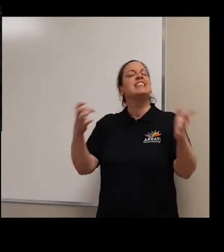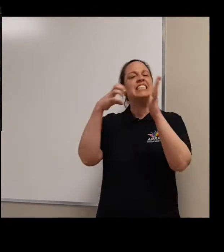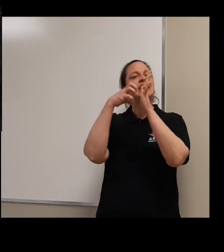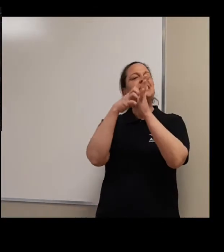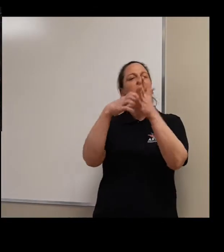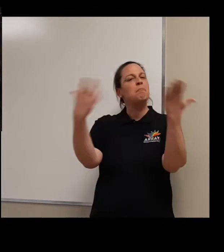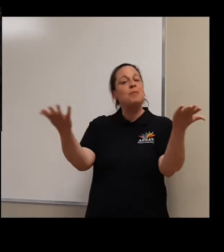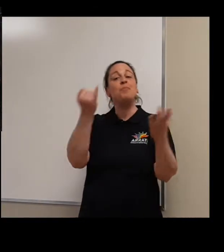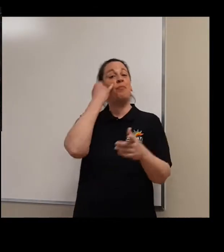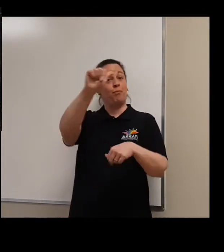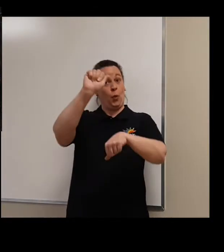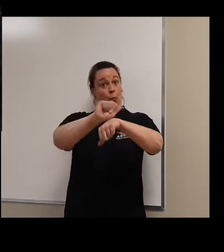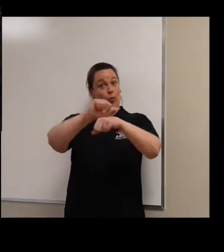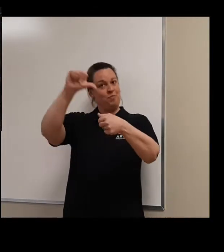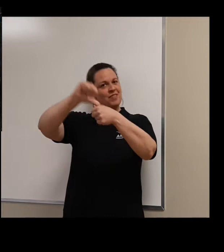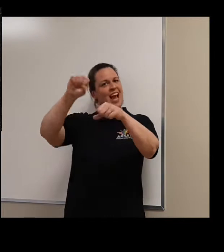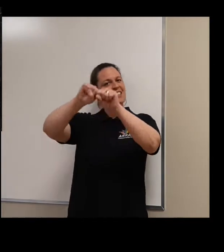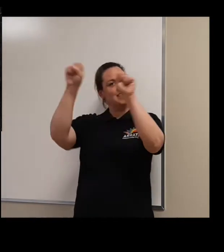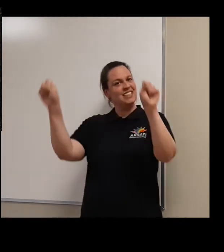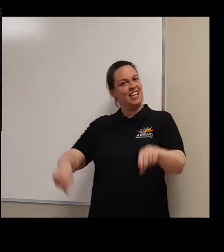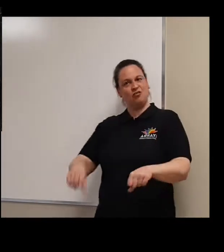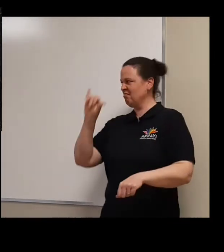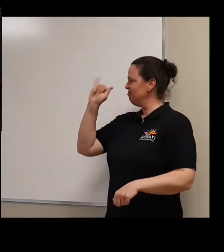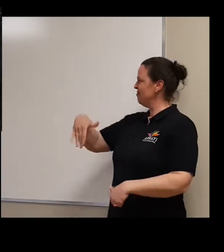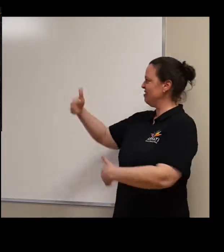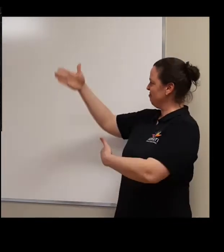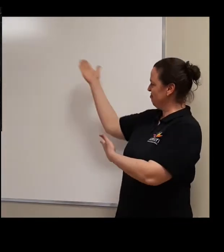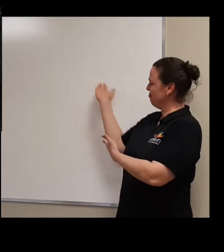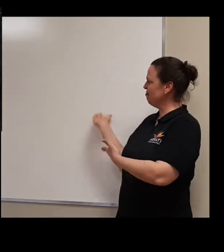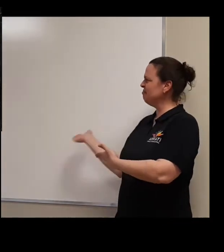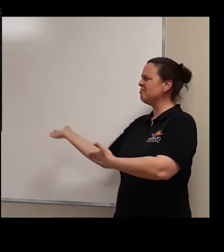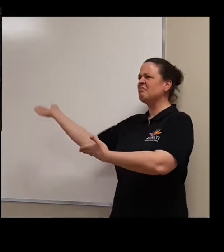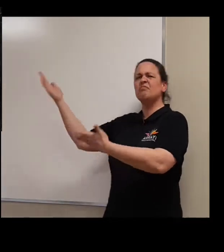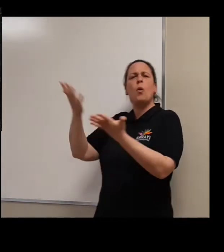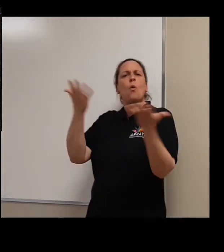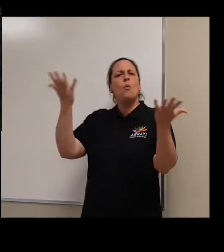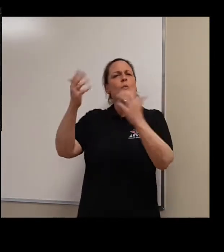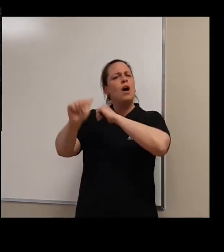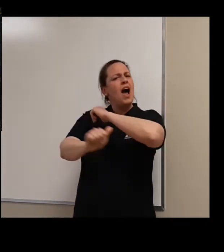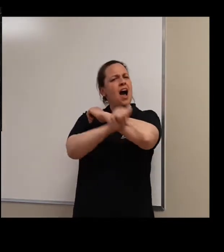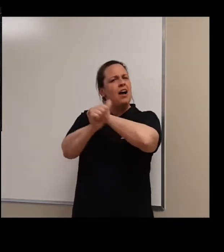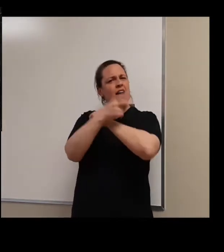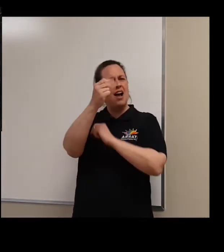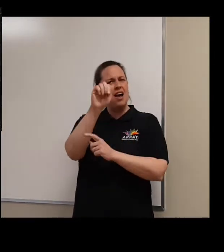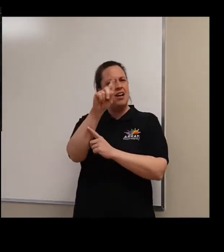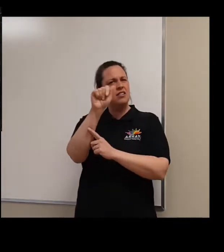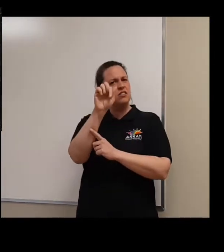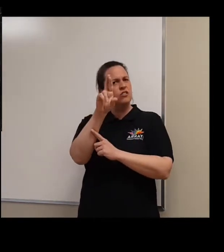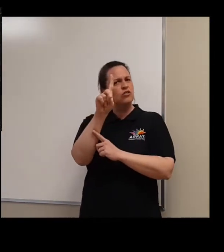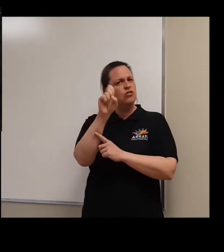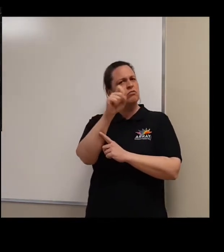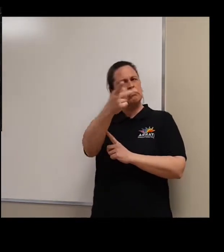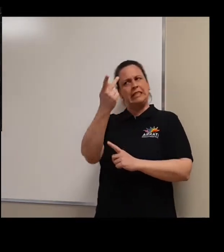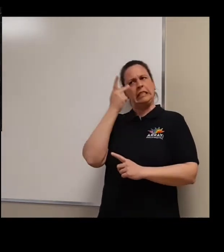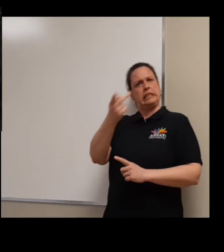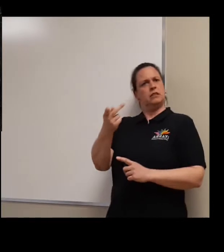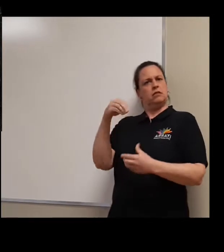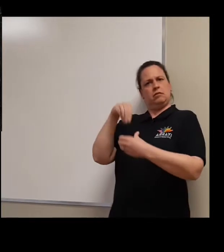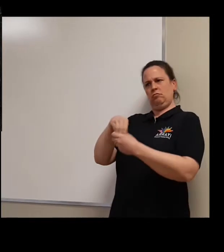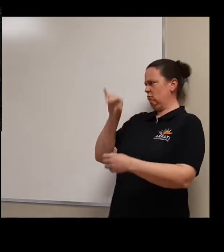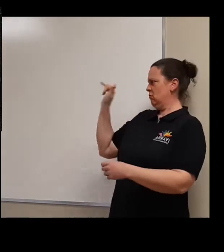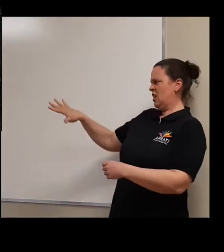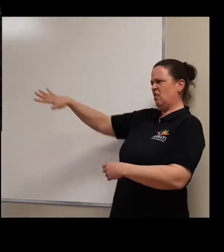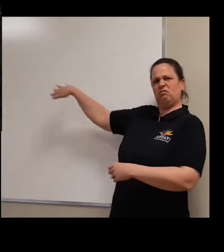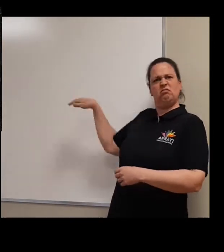As an example, if you were to work at a gas station like this one, what hazards do you see in that environment?